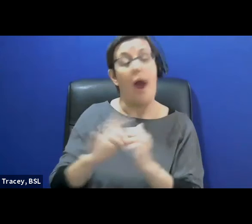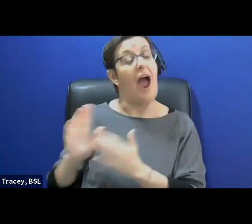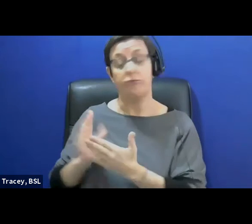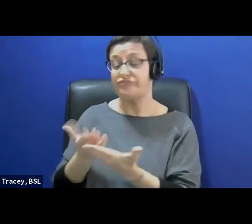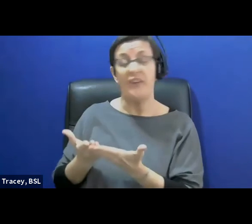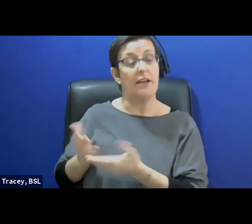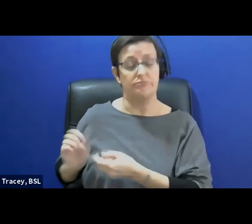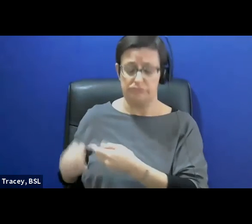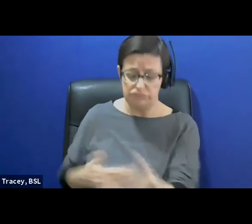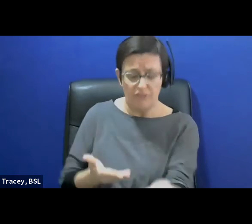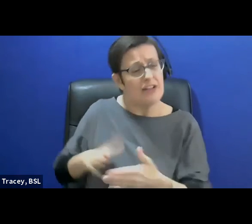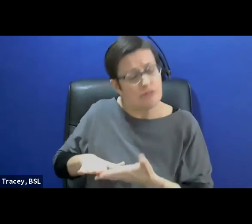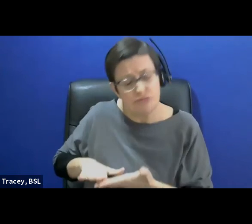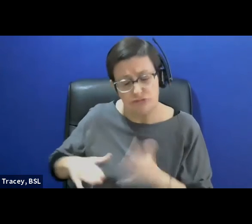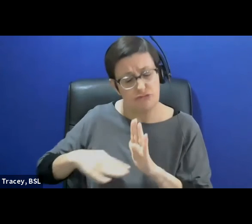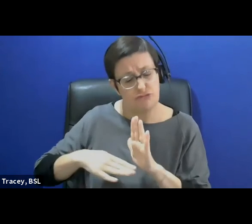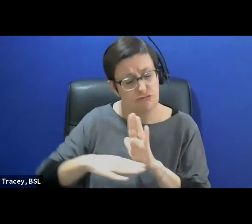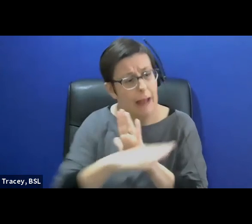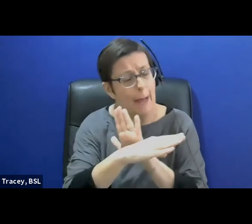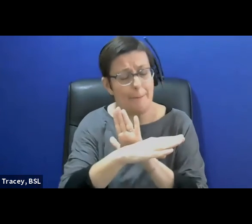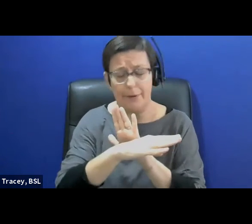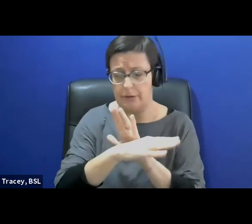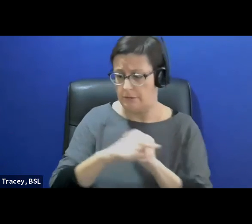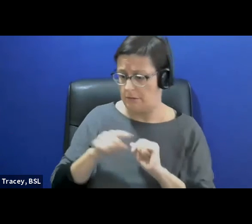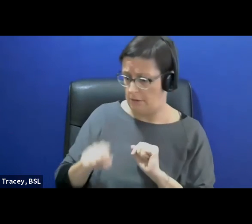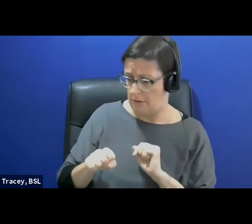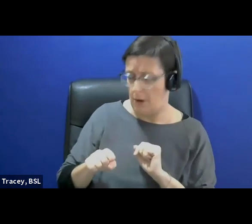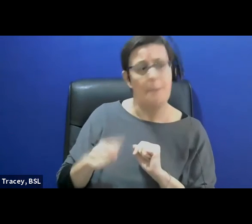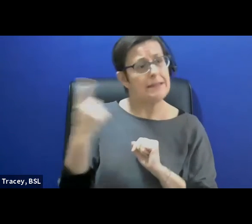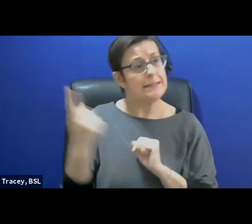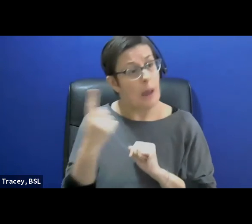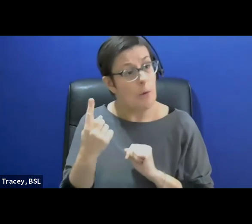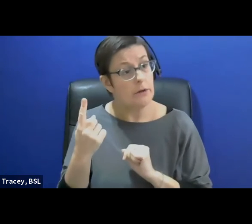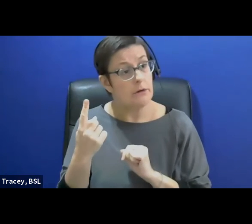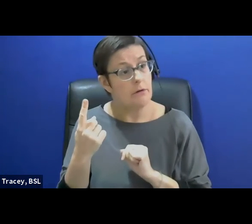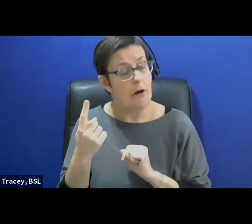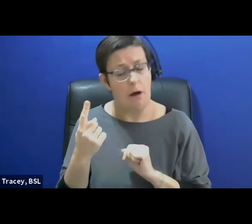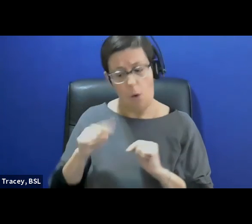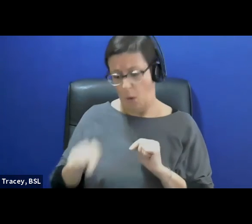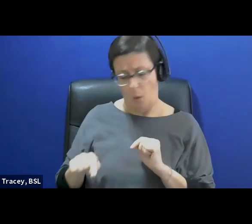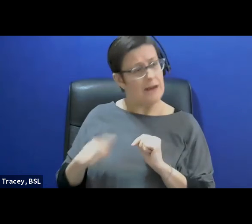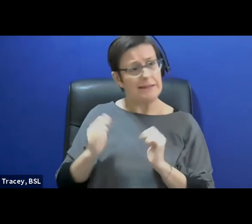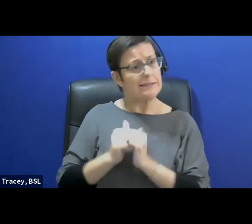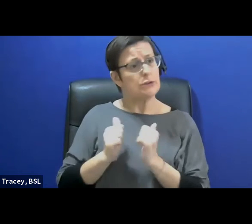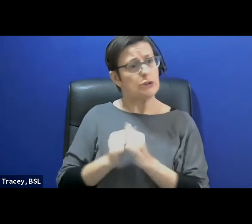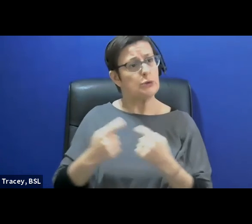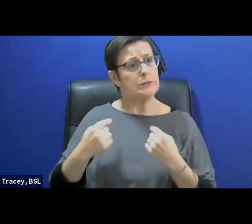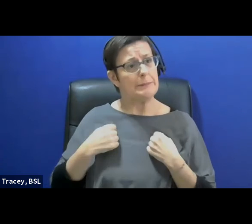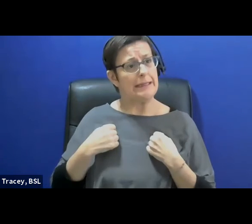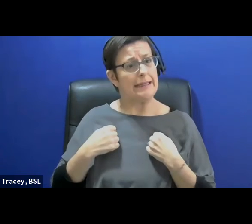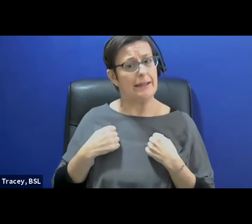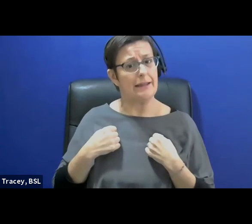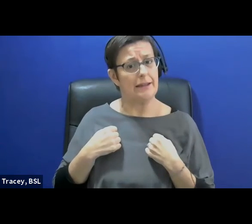the city is like having, you know, physical disabilities or something like that, or this is not something they want to